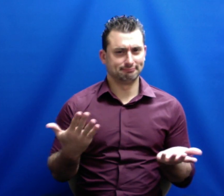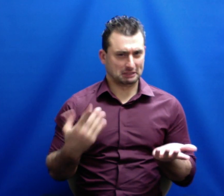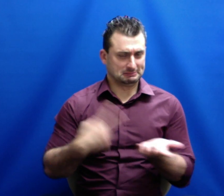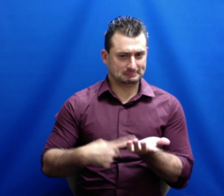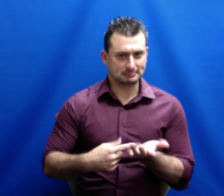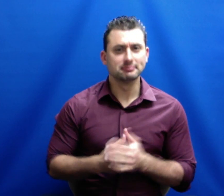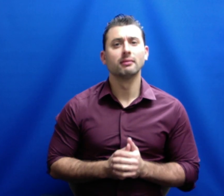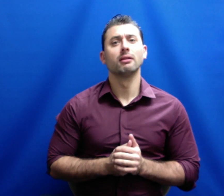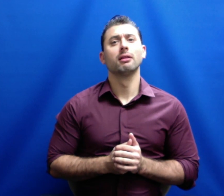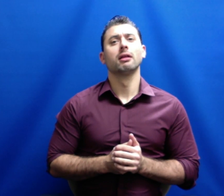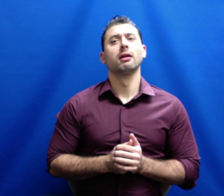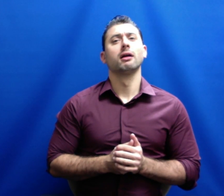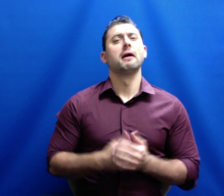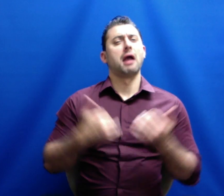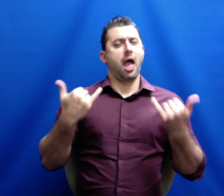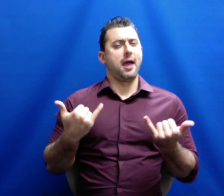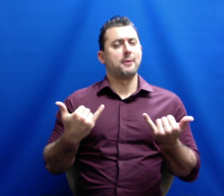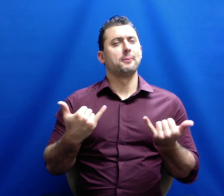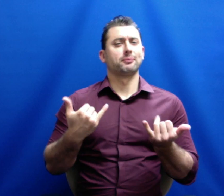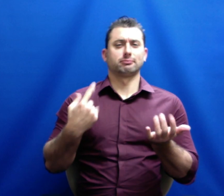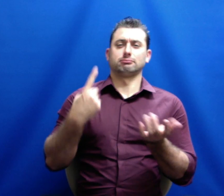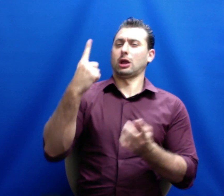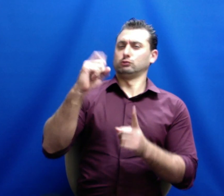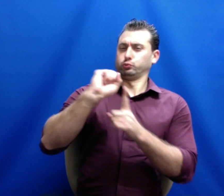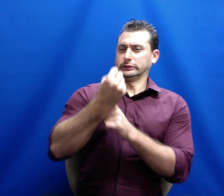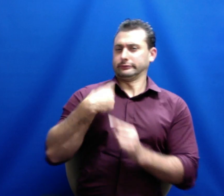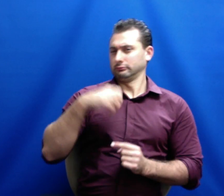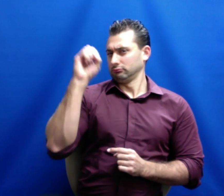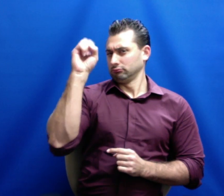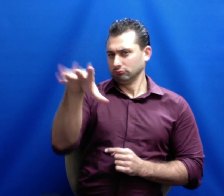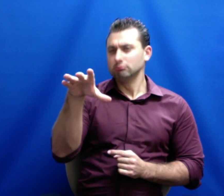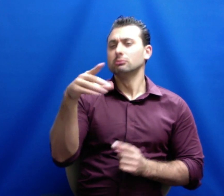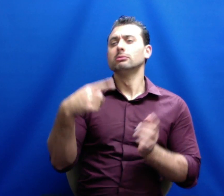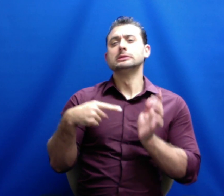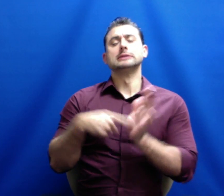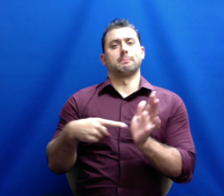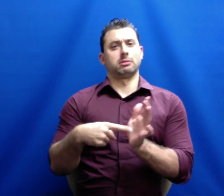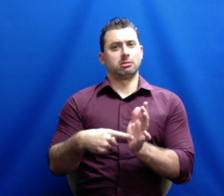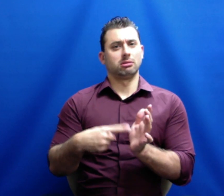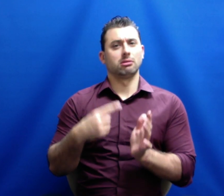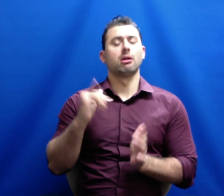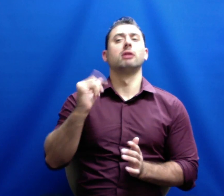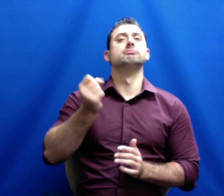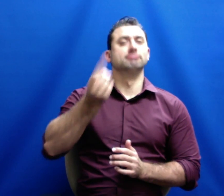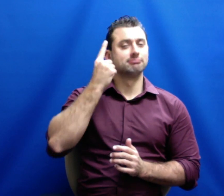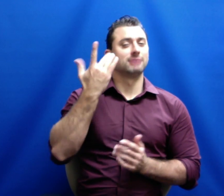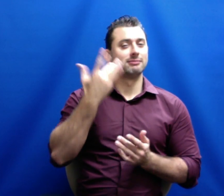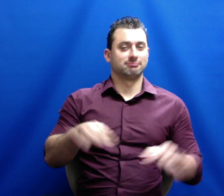see in today's discussion. I want to pose a situation now, an example, so you can understand